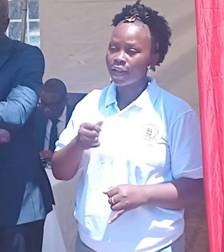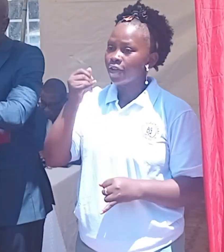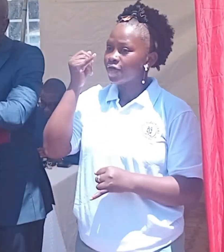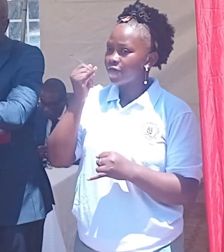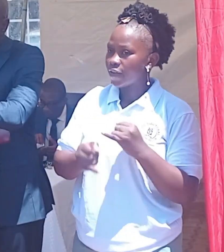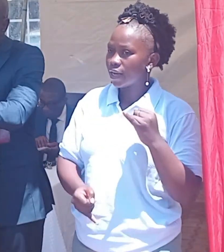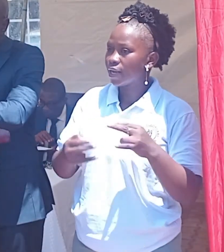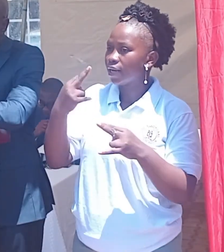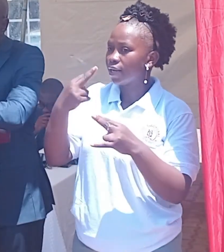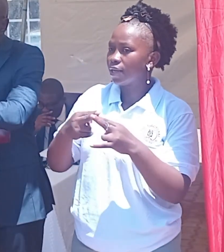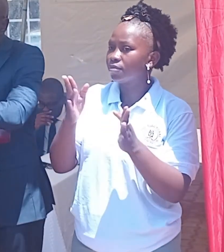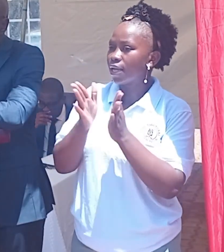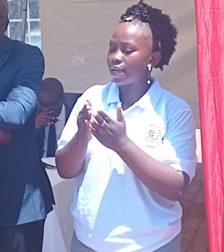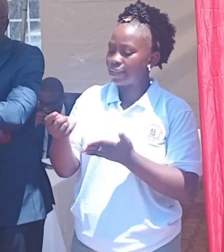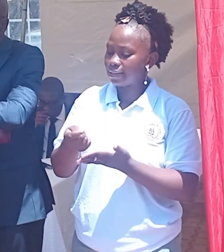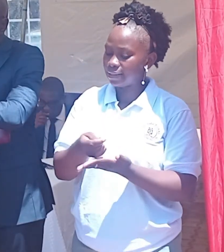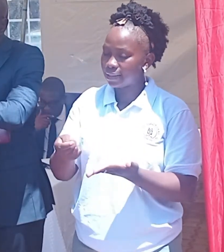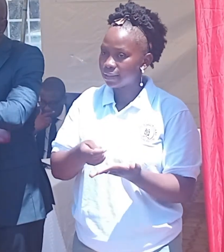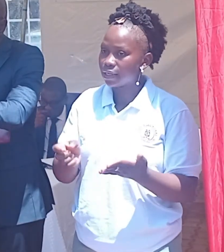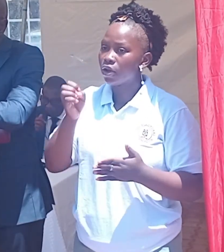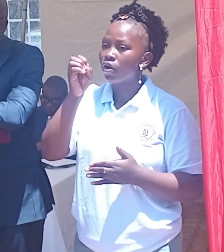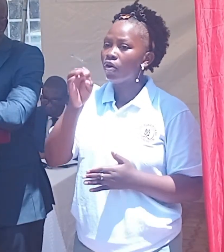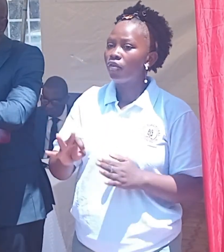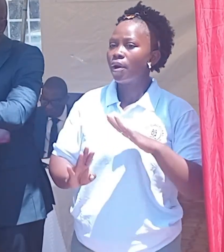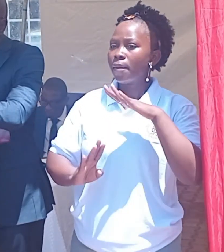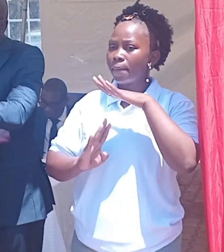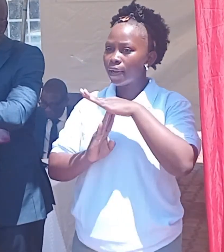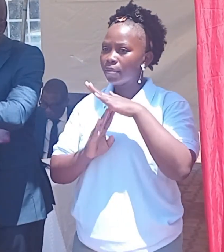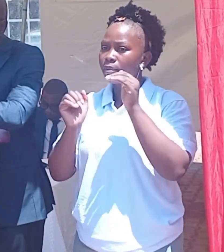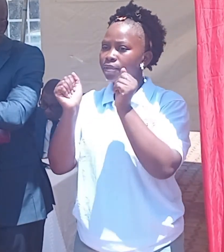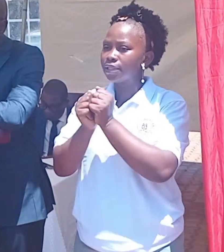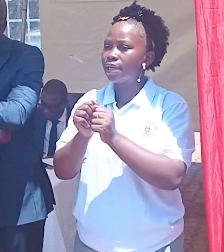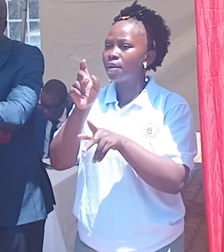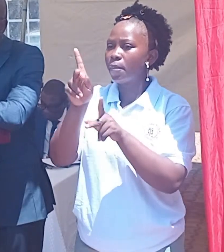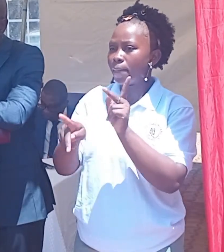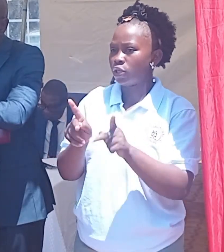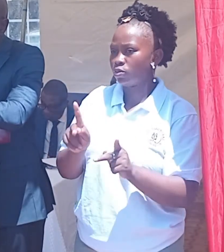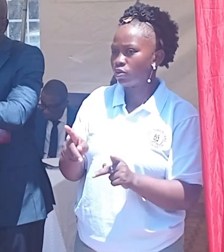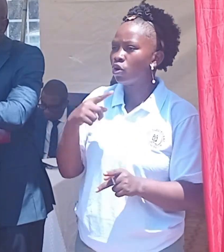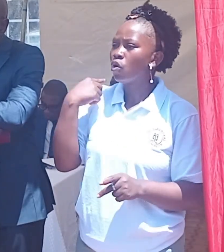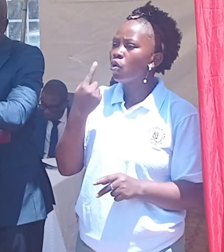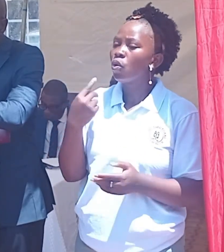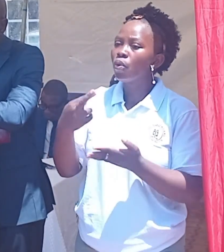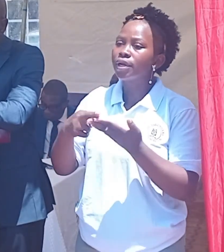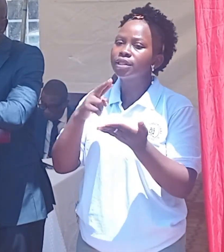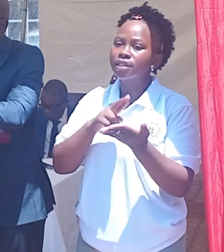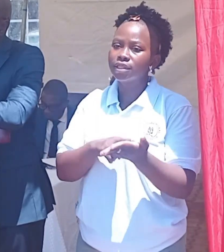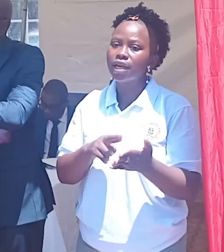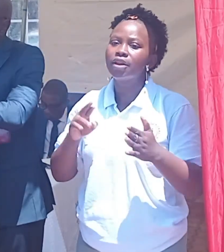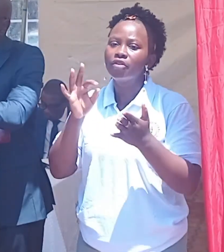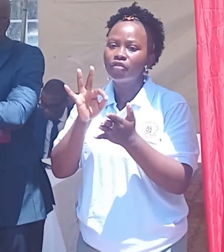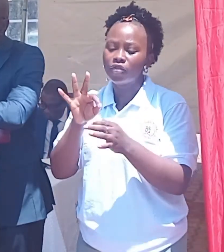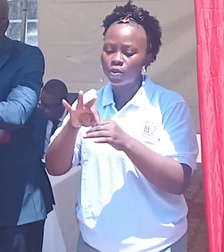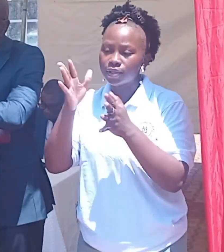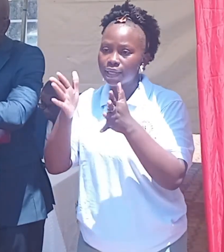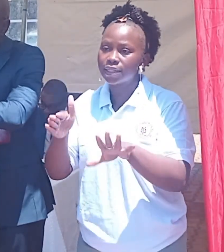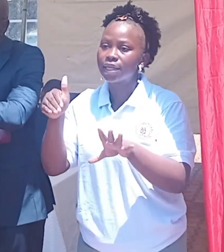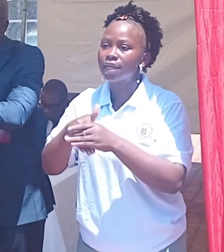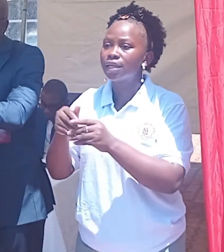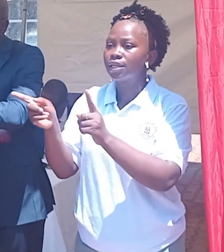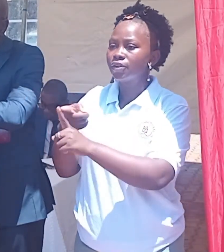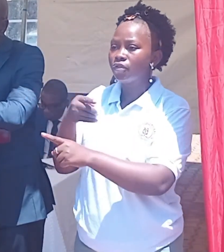Finally, the names and signatures of a minimum of 10 persons who are registered voters in the